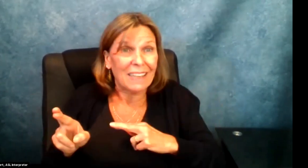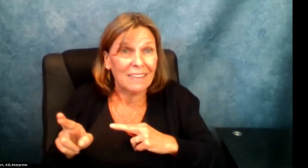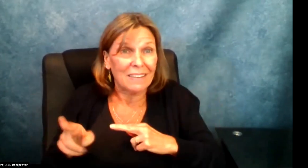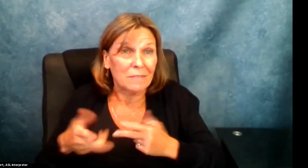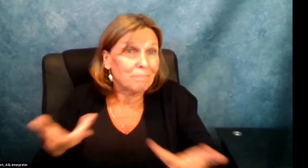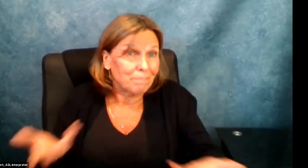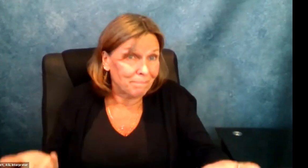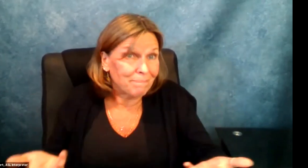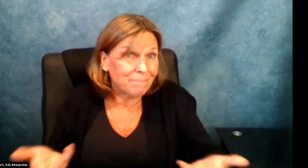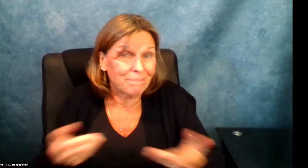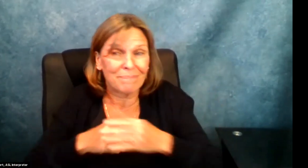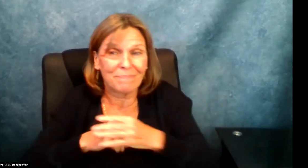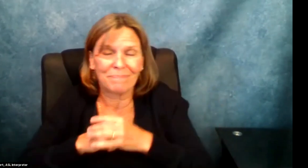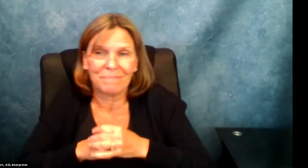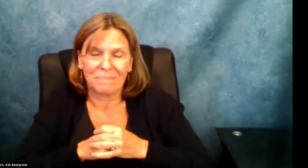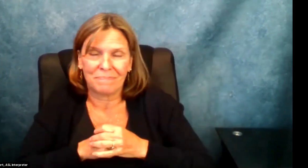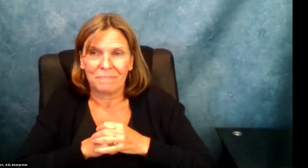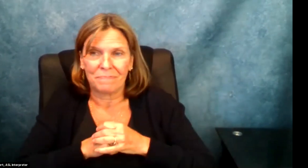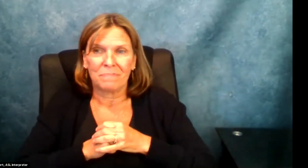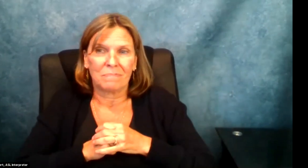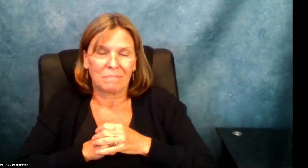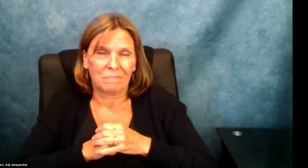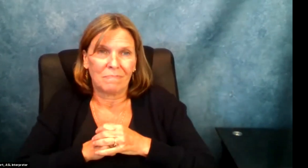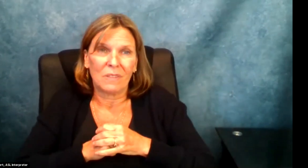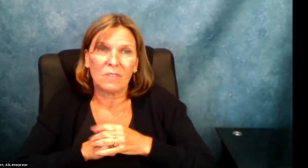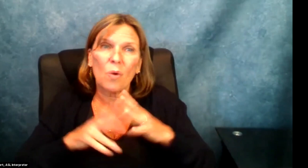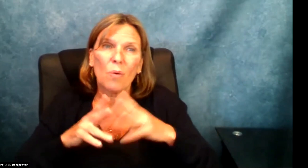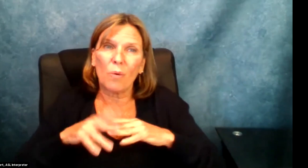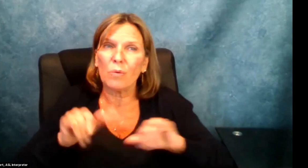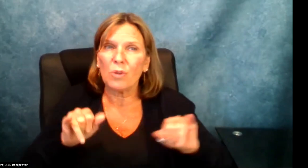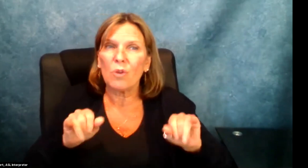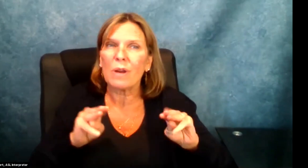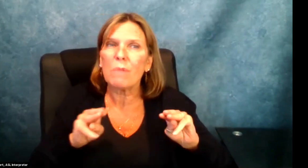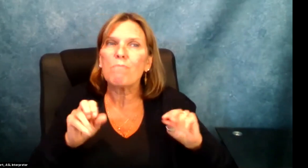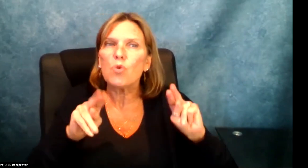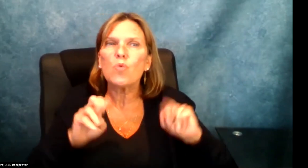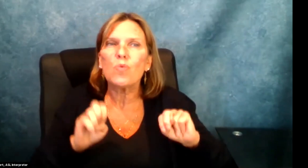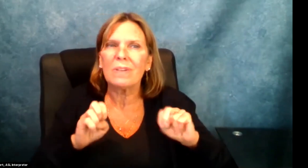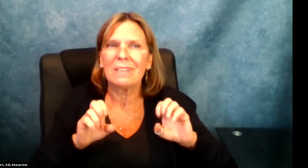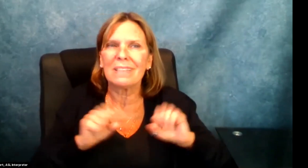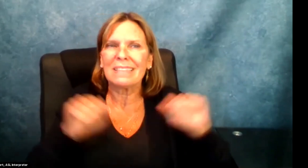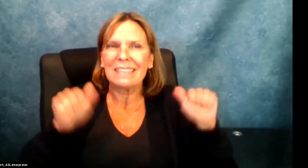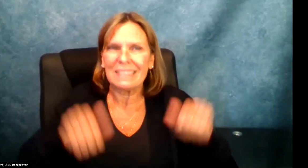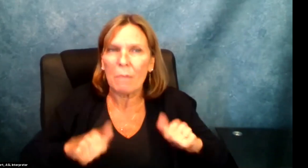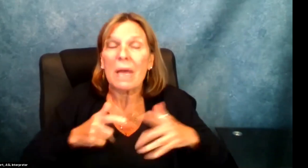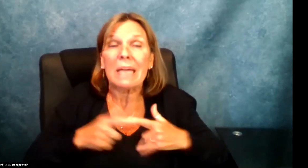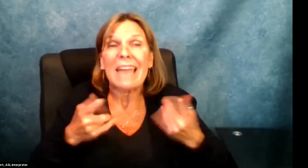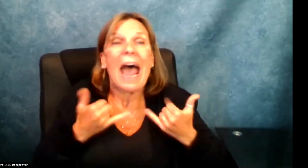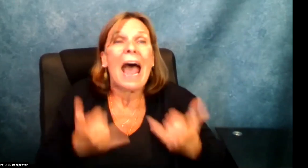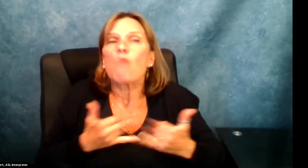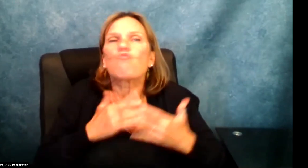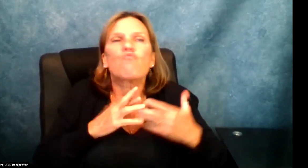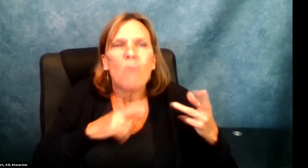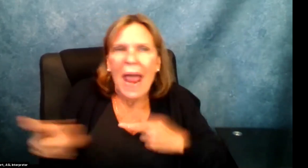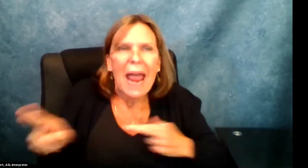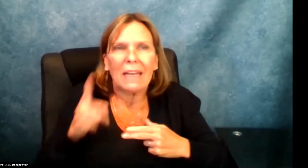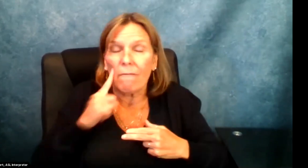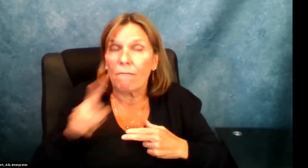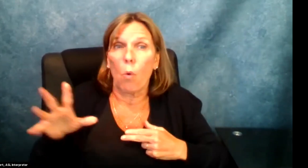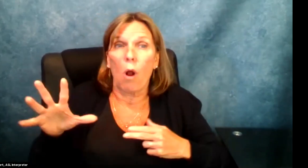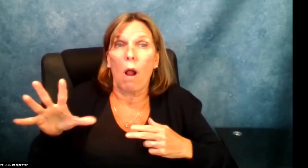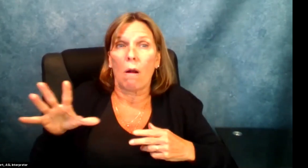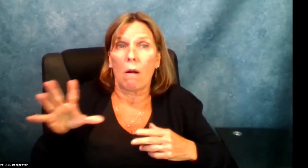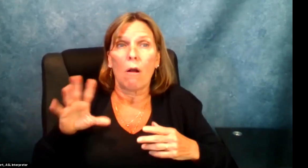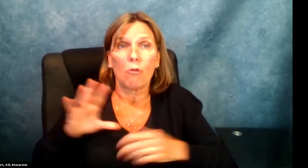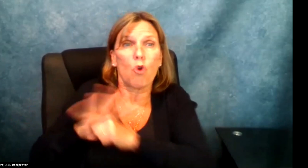off at like mile marker 24 to like finish the race. So all of that, what I see in the ICU, and I sort of tried to explain it